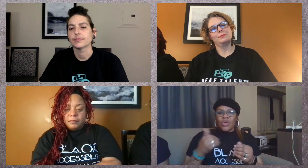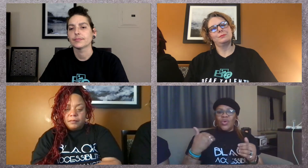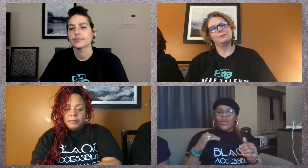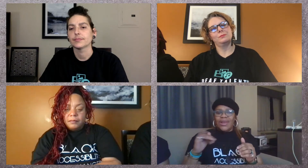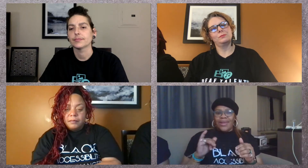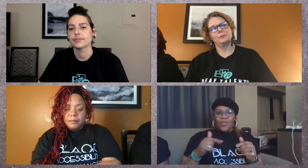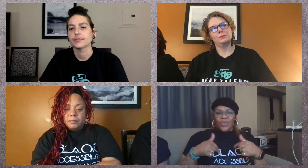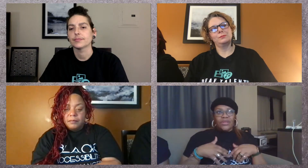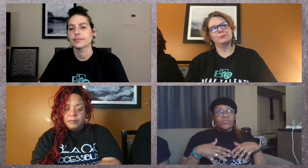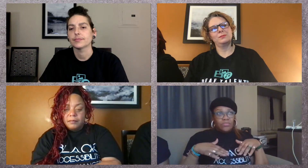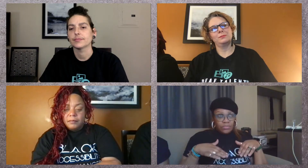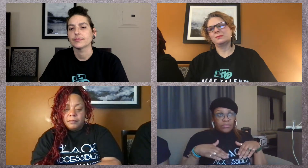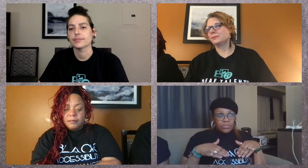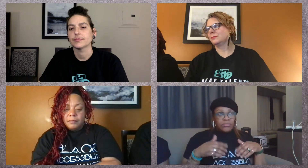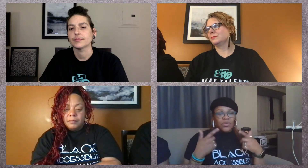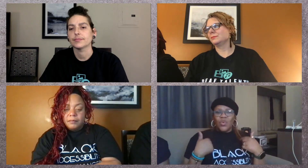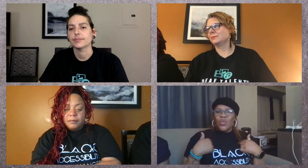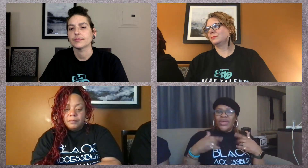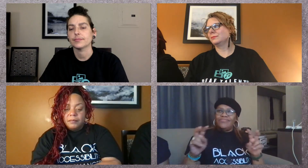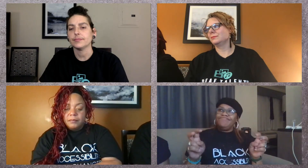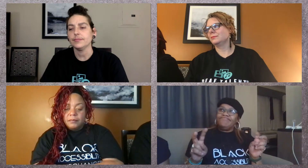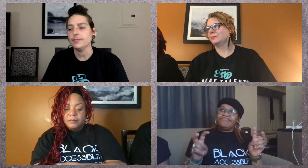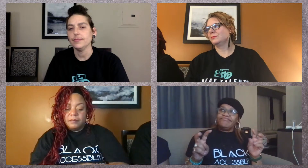they have executives